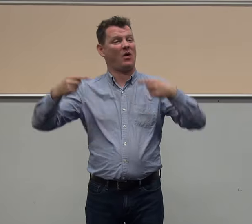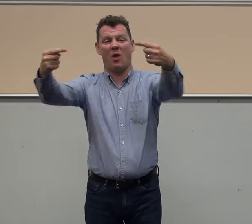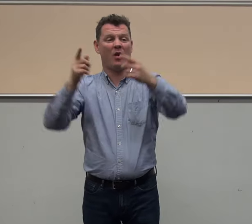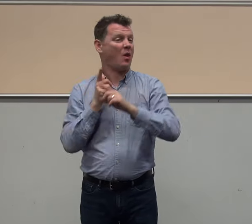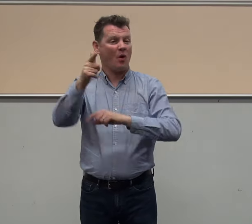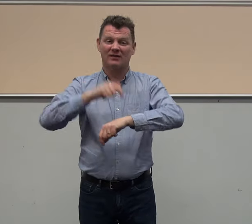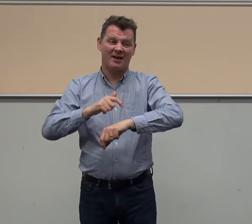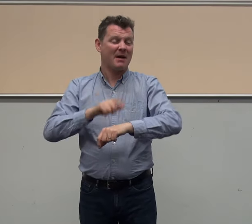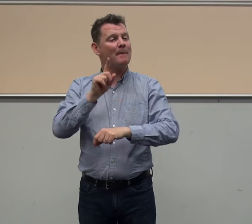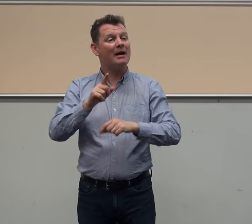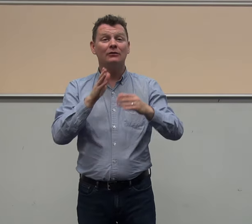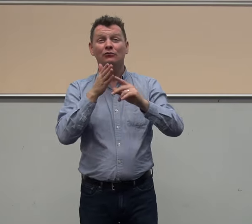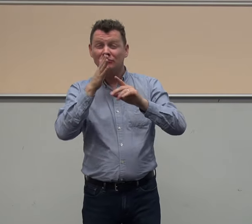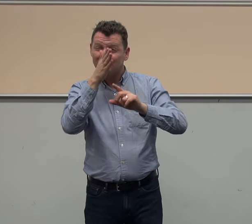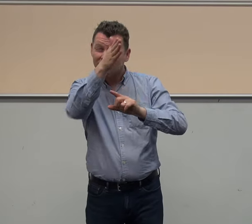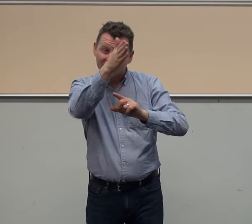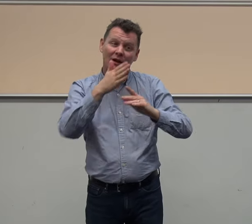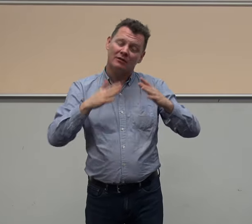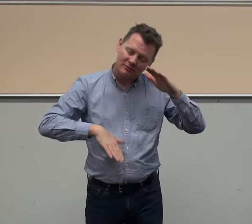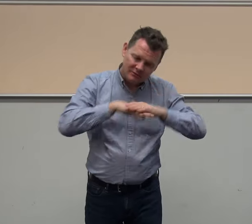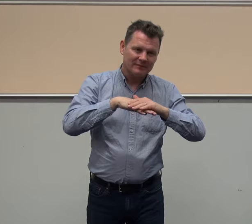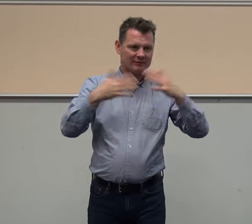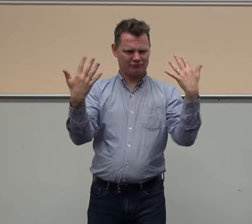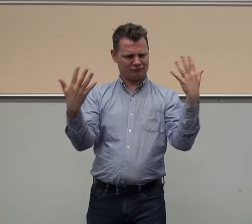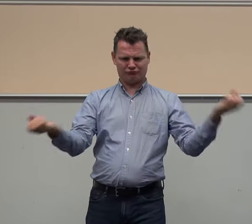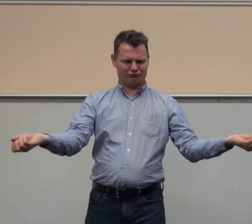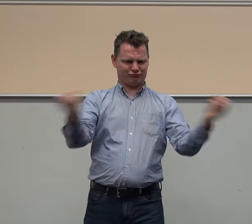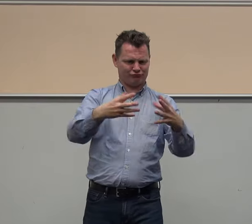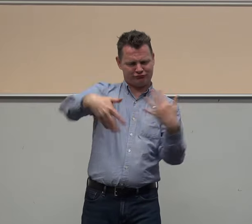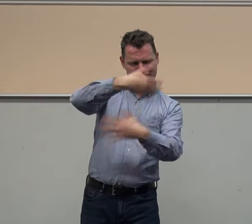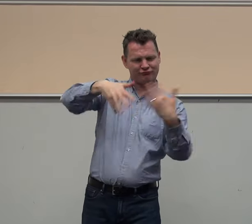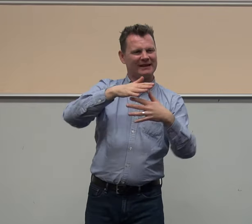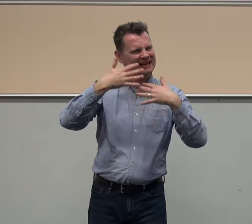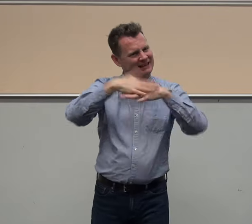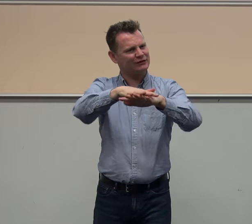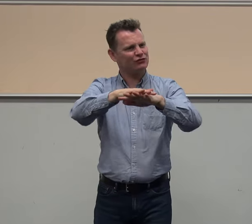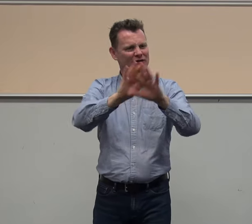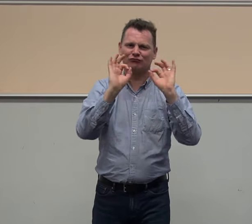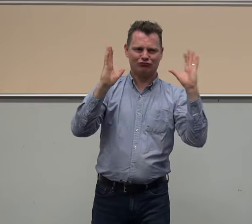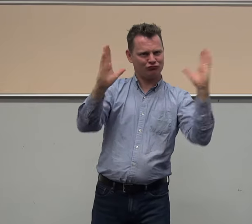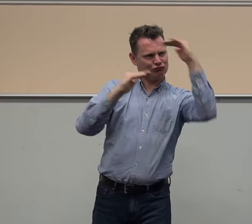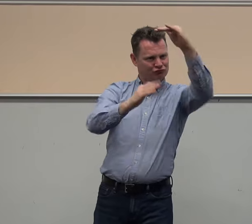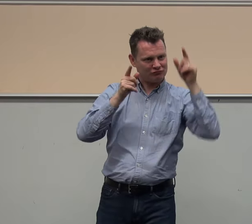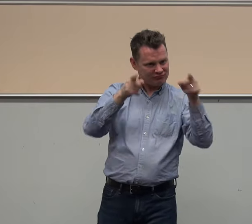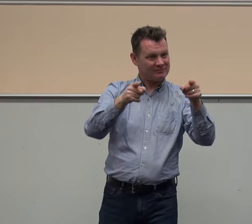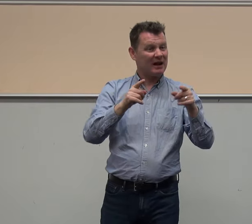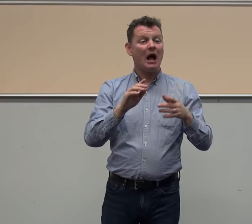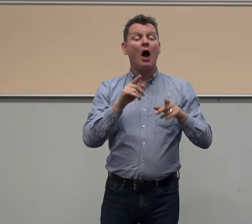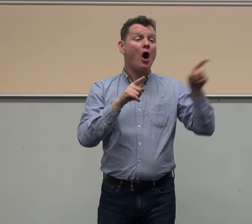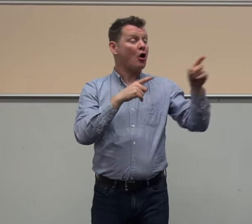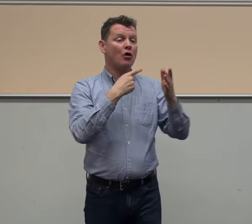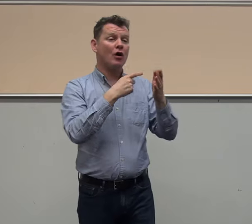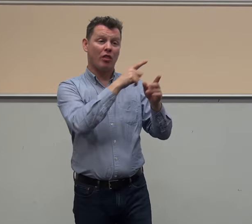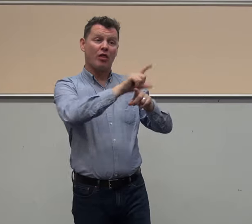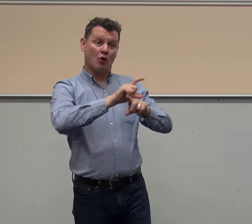completely integrated, that would have been fantastic. And whatever your views on the course at the Royal Conservatoire, which is a